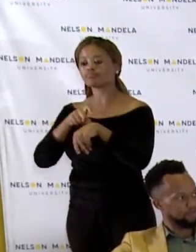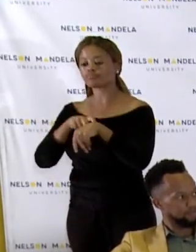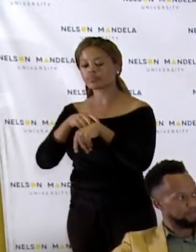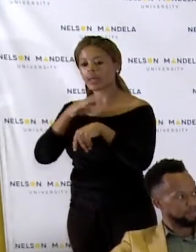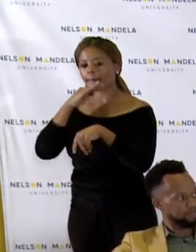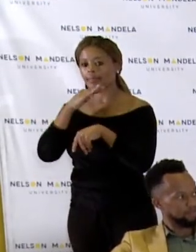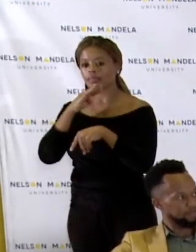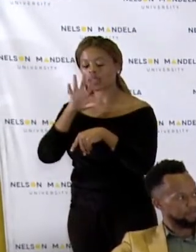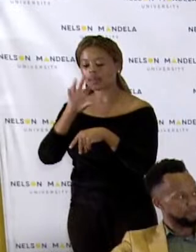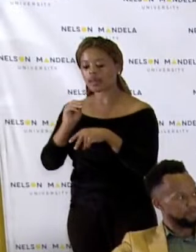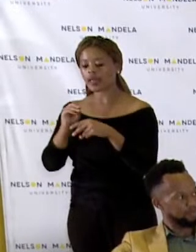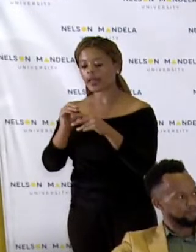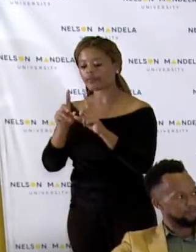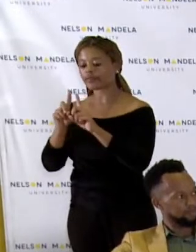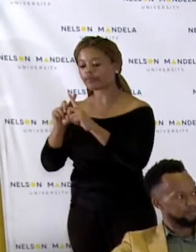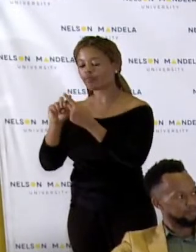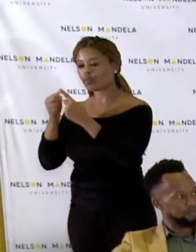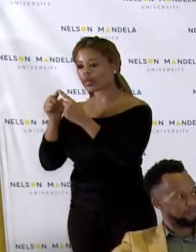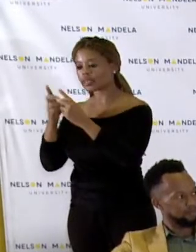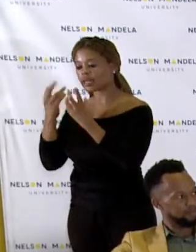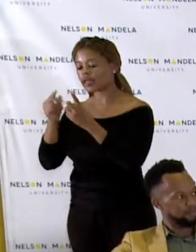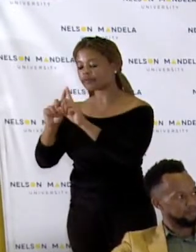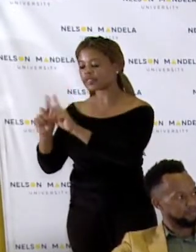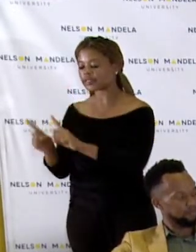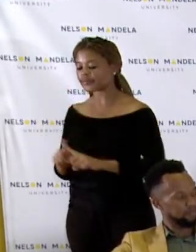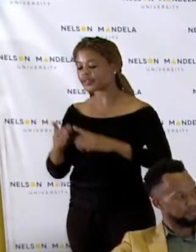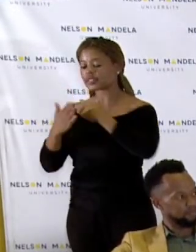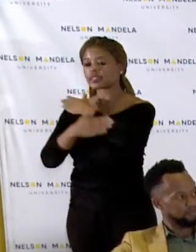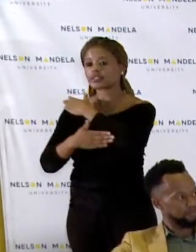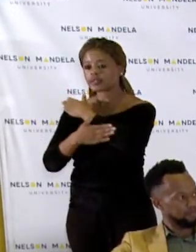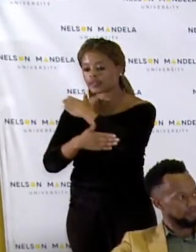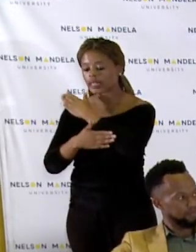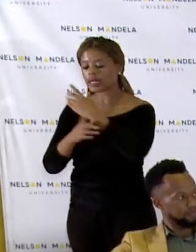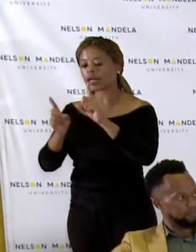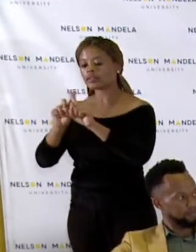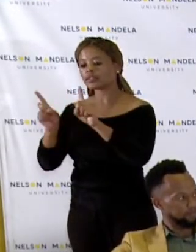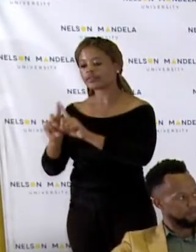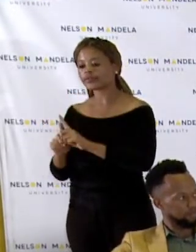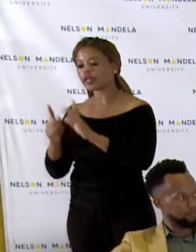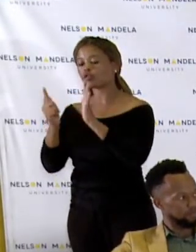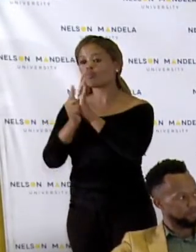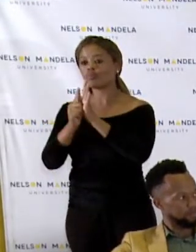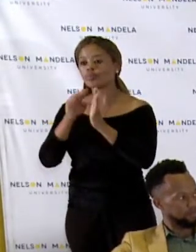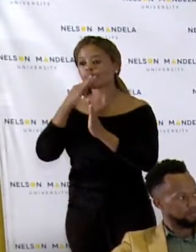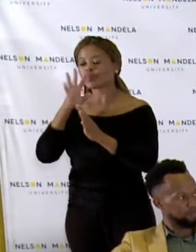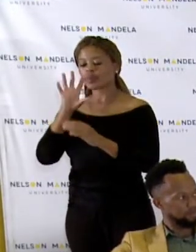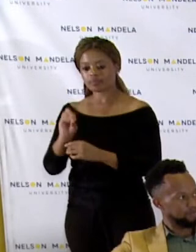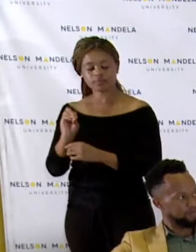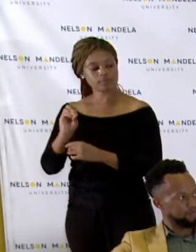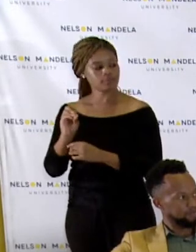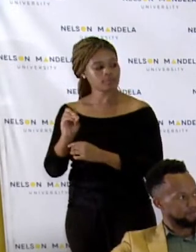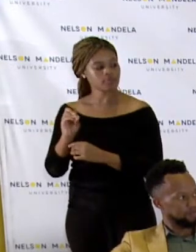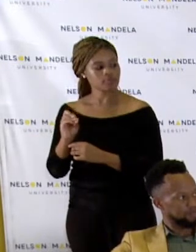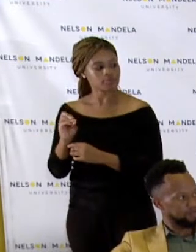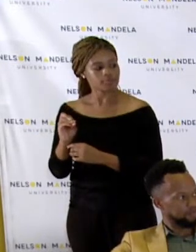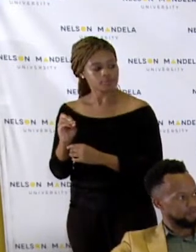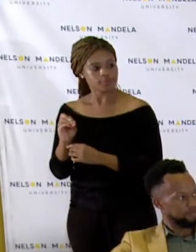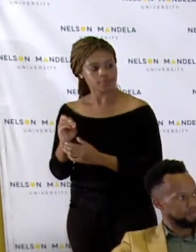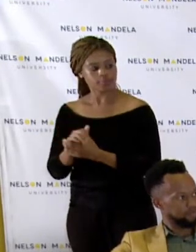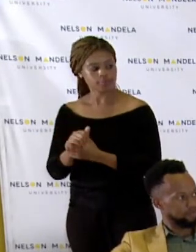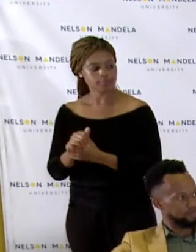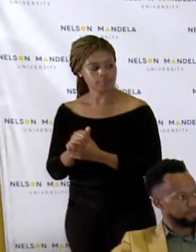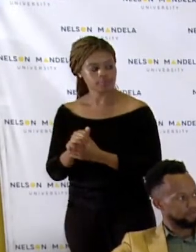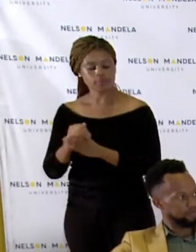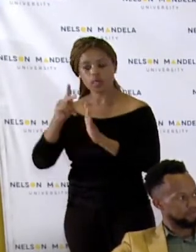are applied differently in different countries, different jurisdictions, and the main reason for that is because